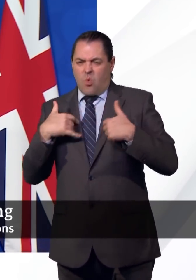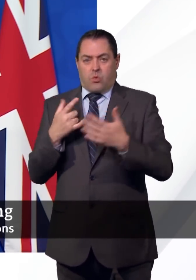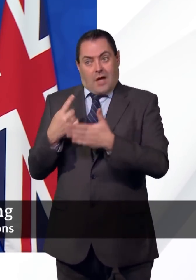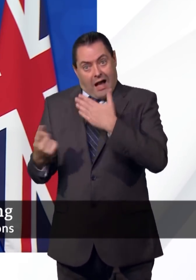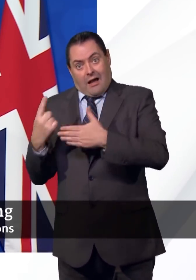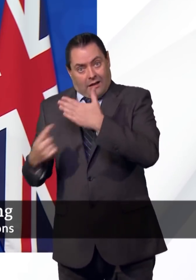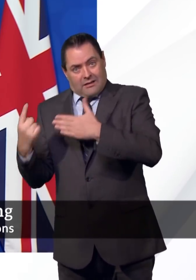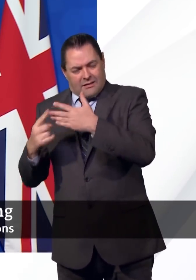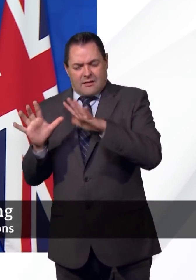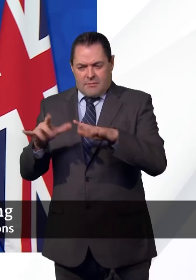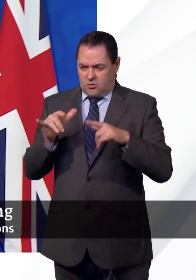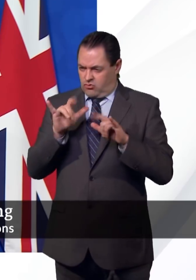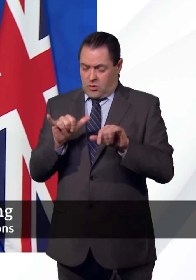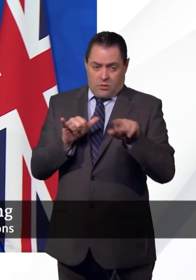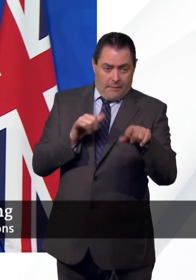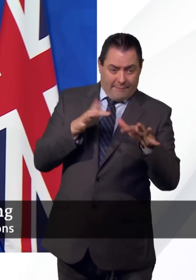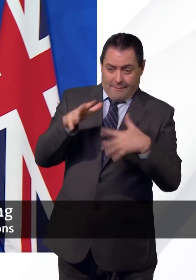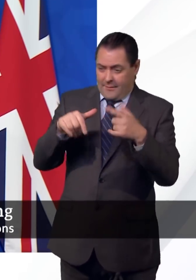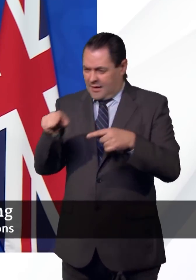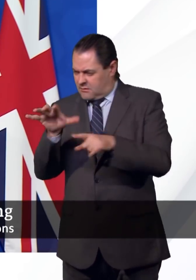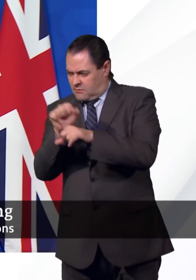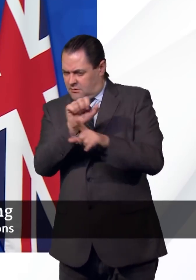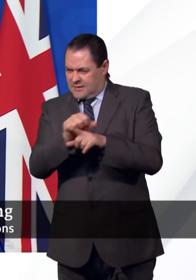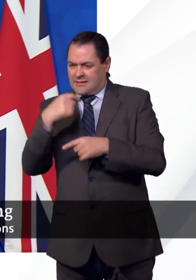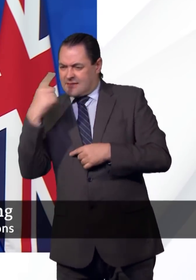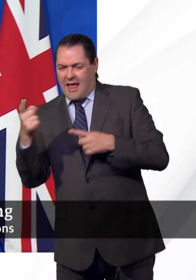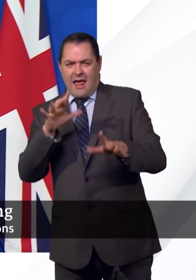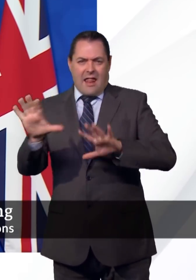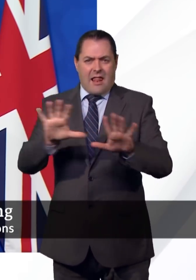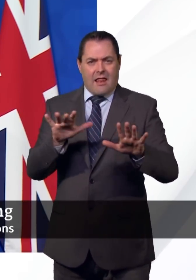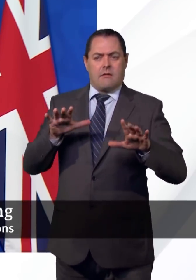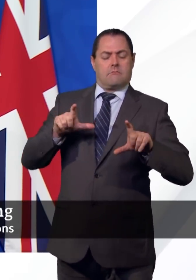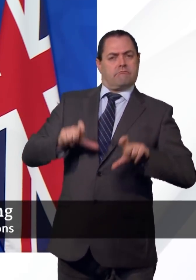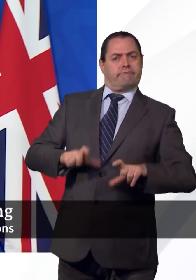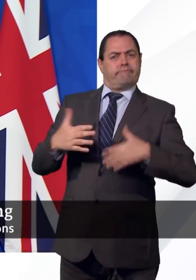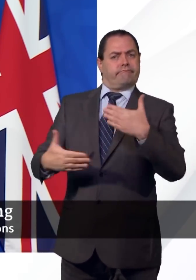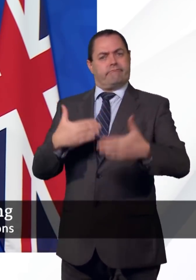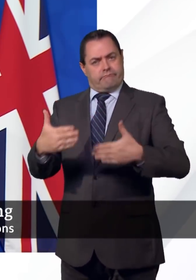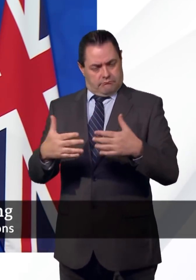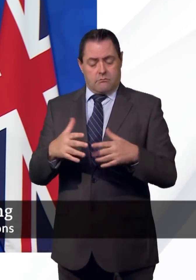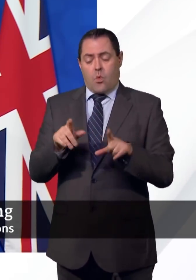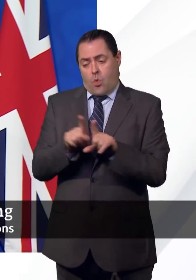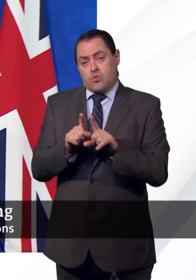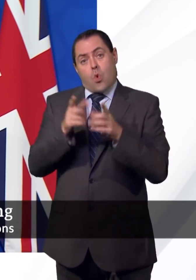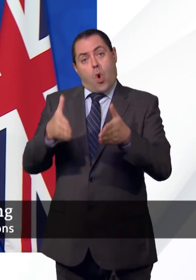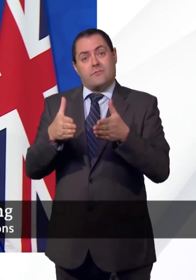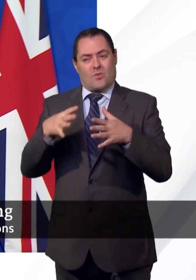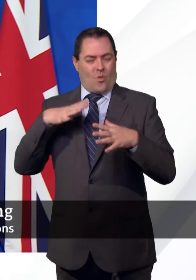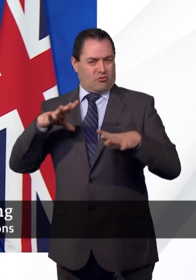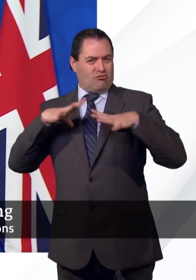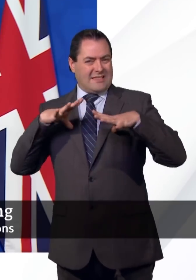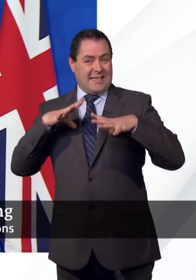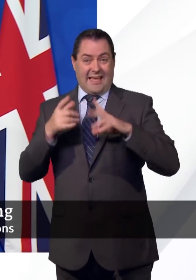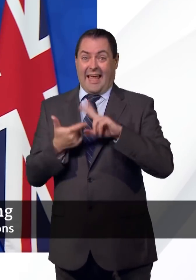disruption to daily life. And of course, we will take every step to ensure our NHS is ready for the challenges